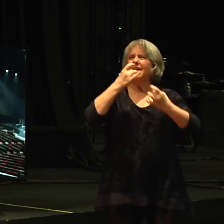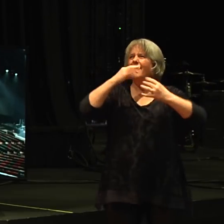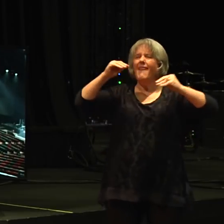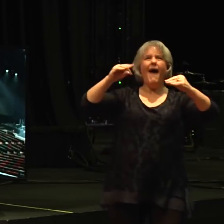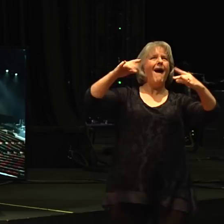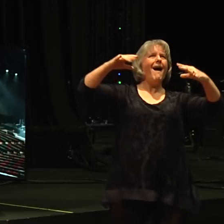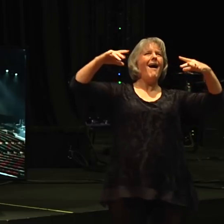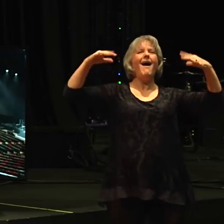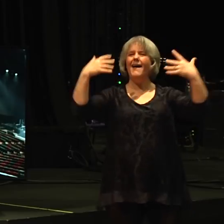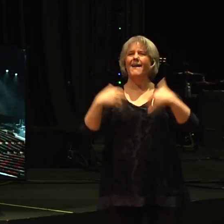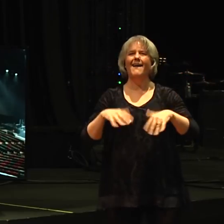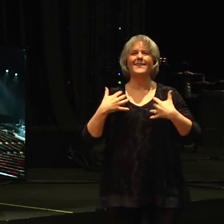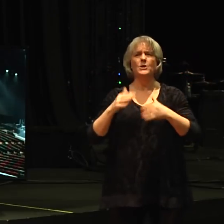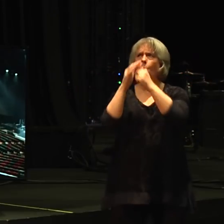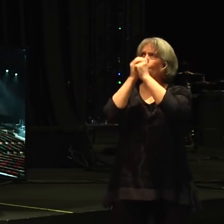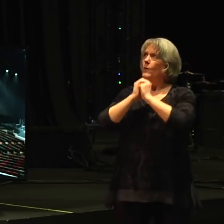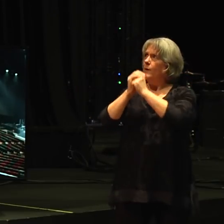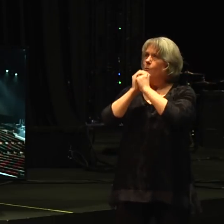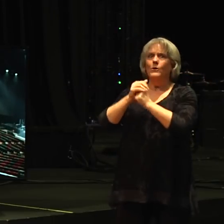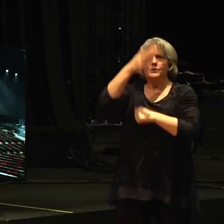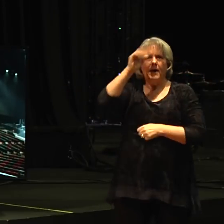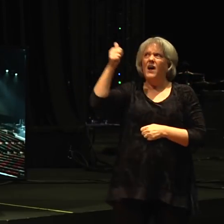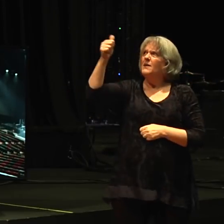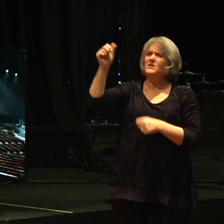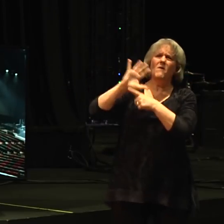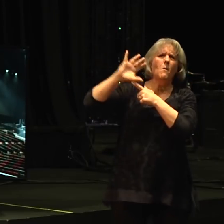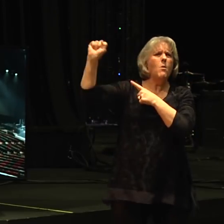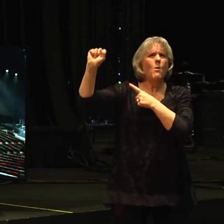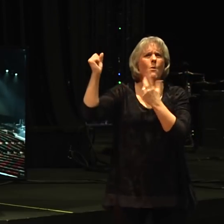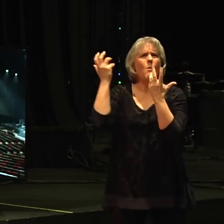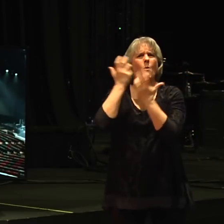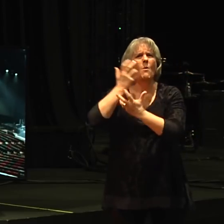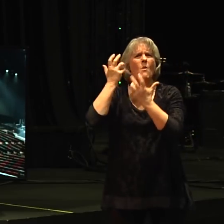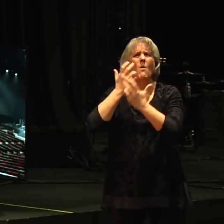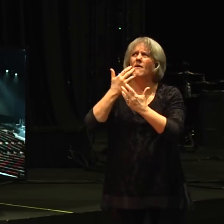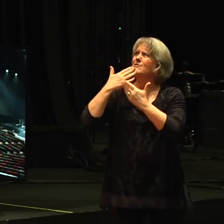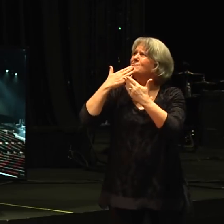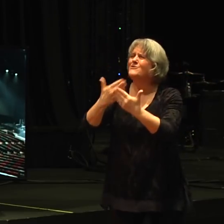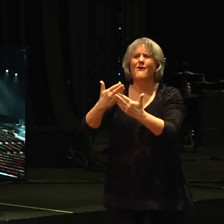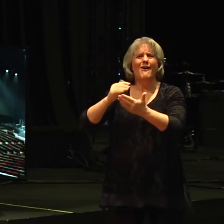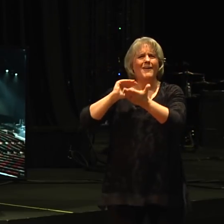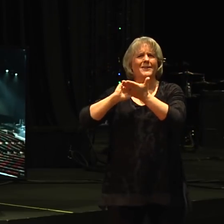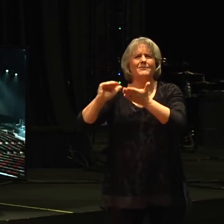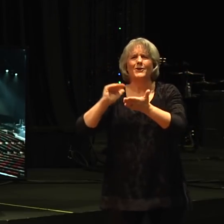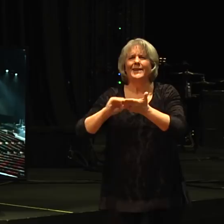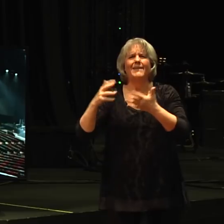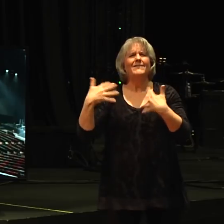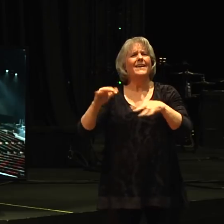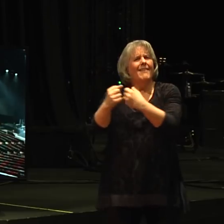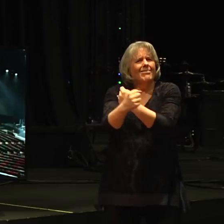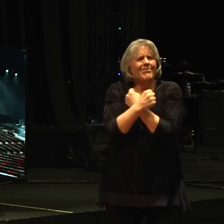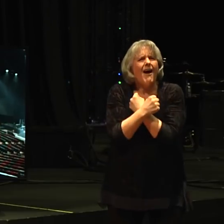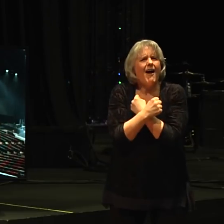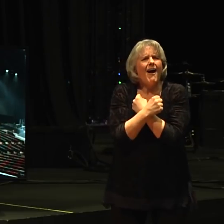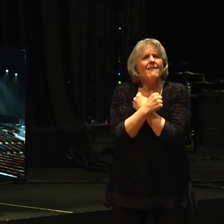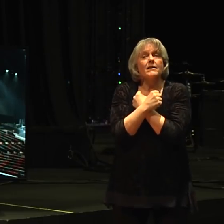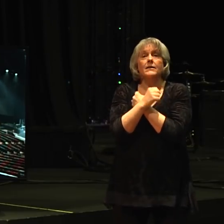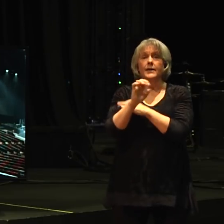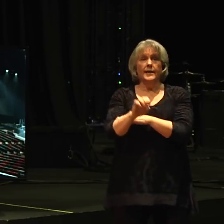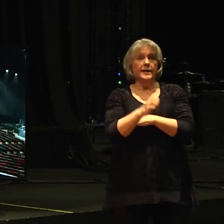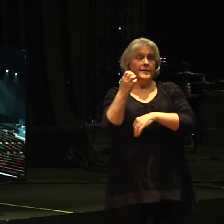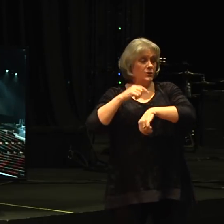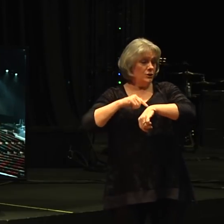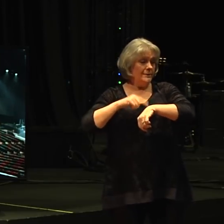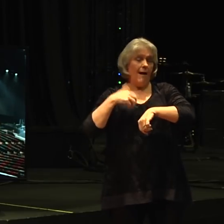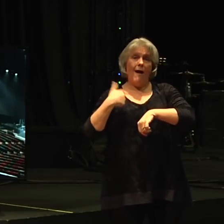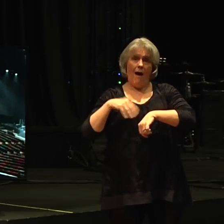surprises you. We worship a God that we think is over the top, right? Over the top, good and forgiving and loving. And so at Easter, we go over